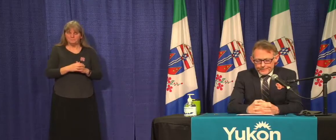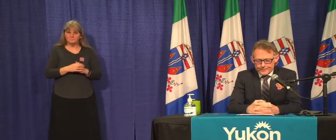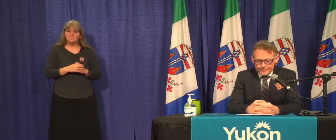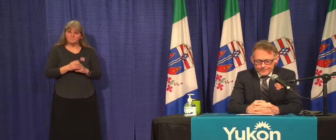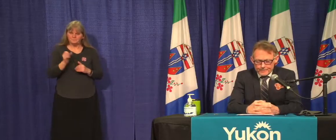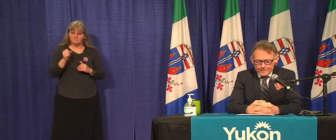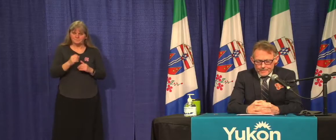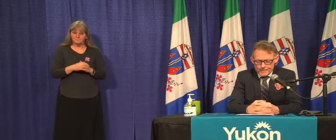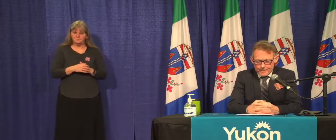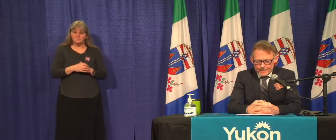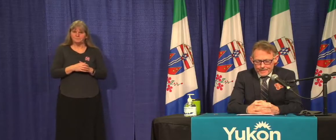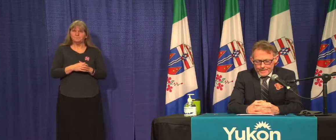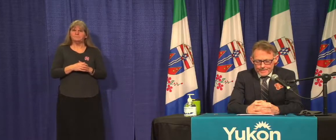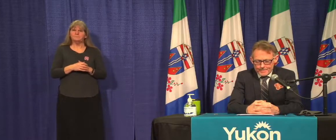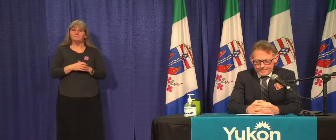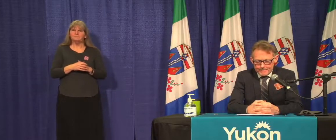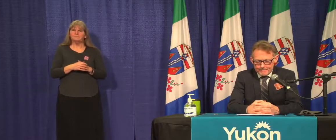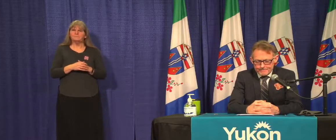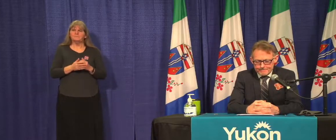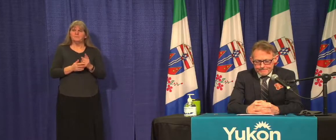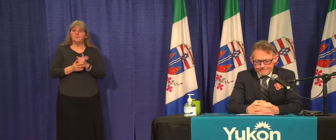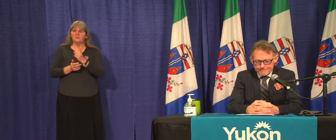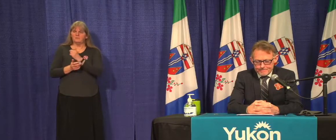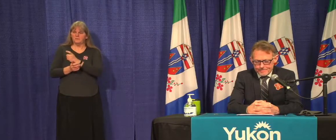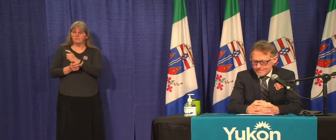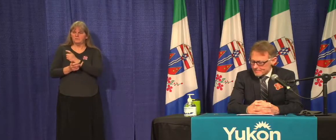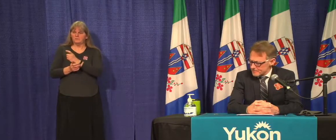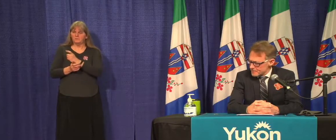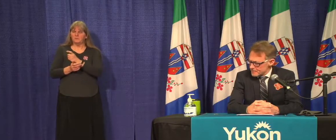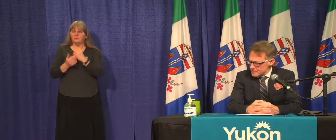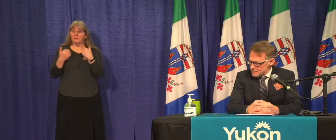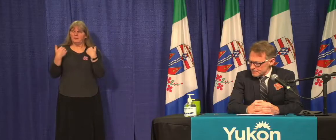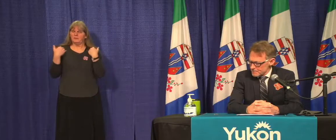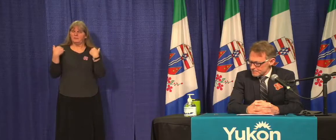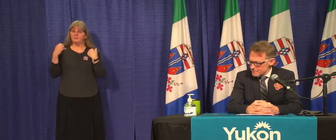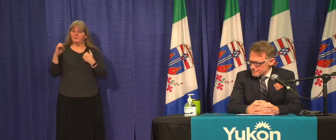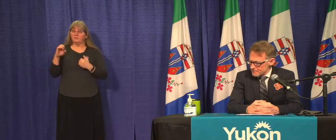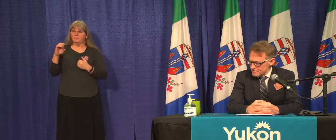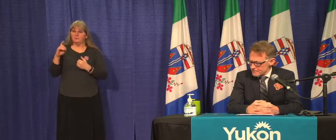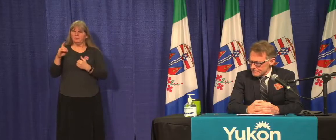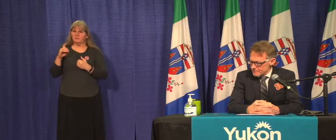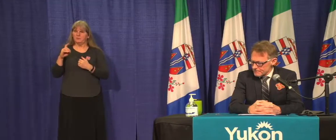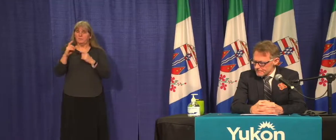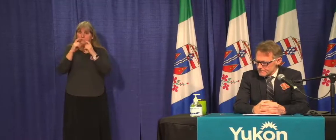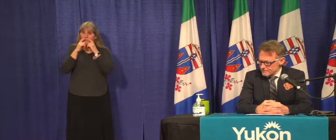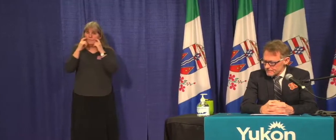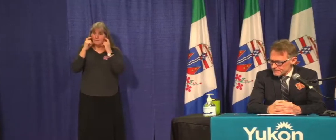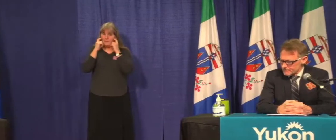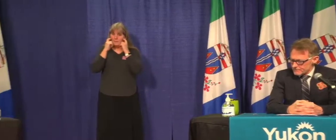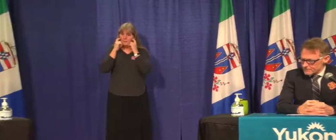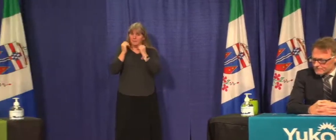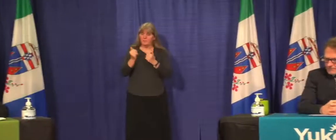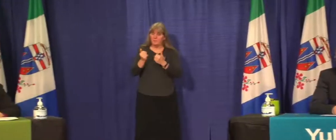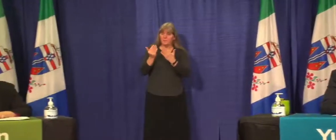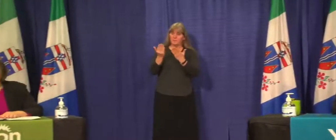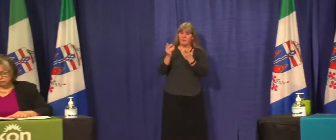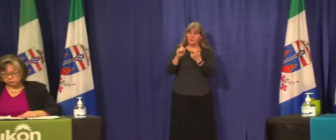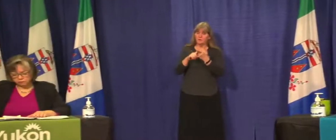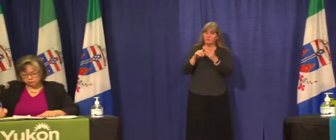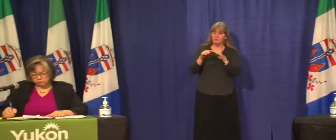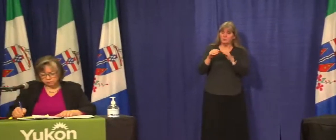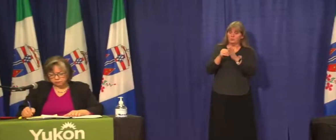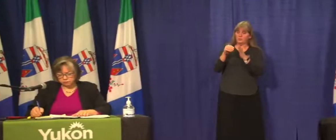Yes, I would have a different question for the Education Minister. I just wonder about masks being provided to students.